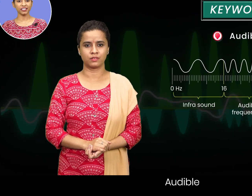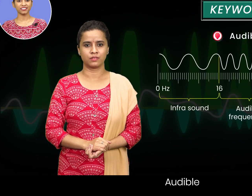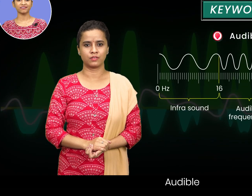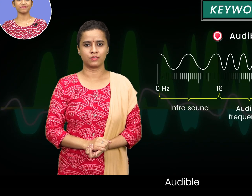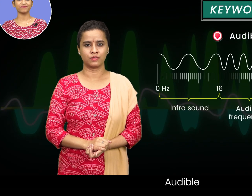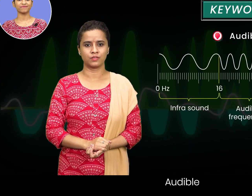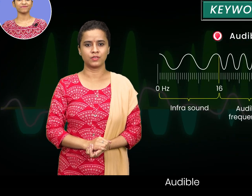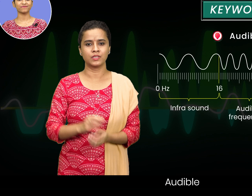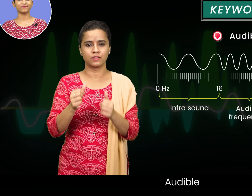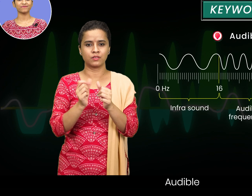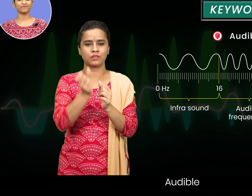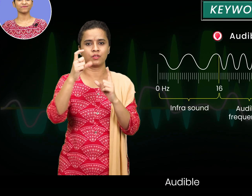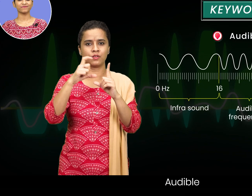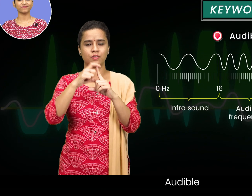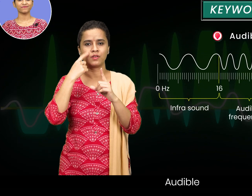audible,